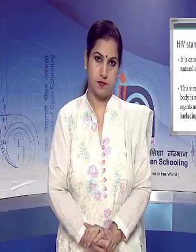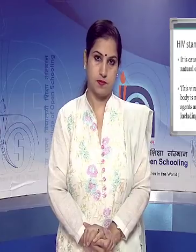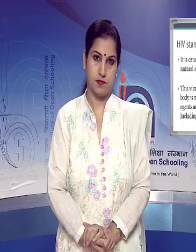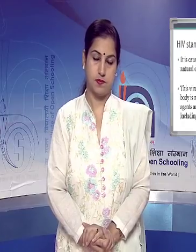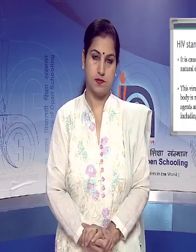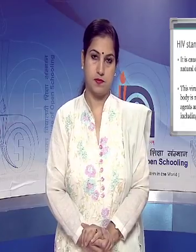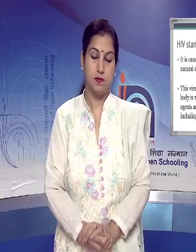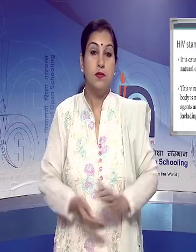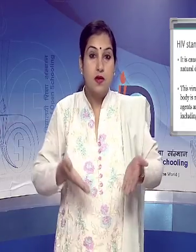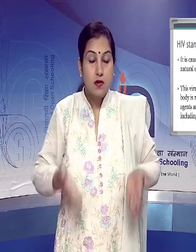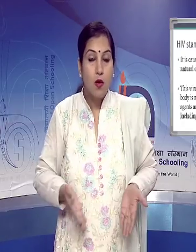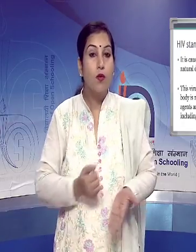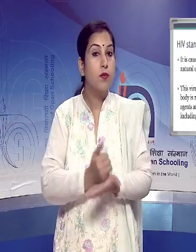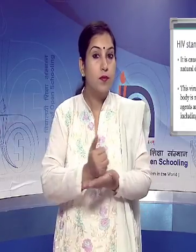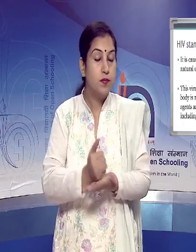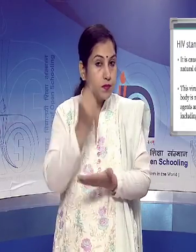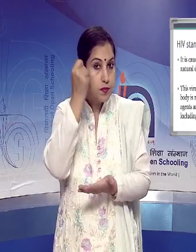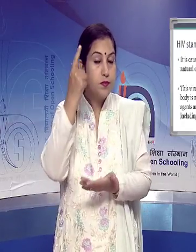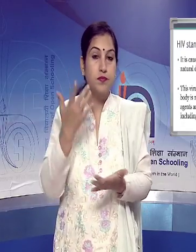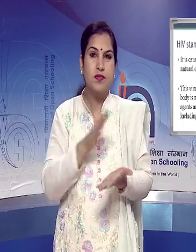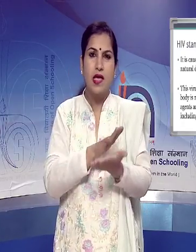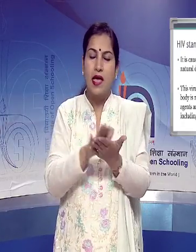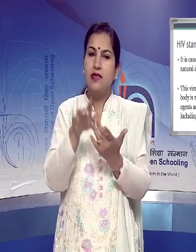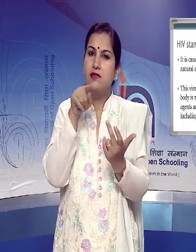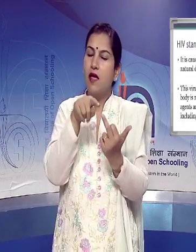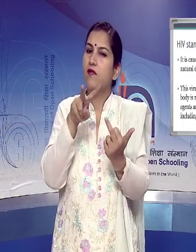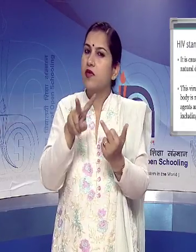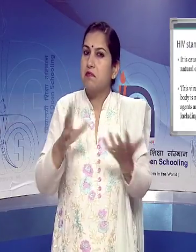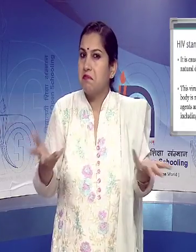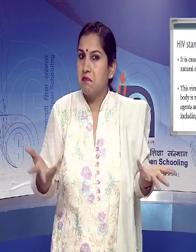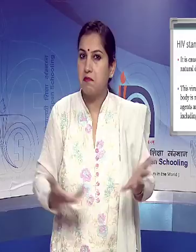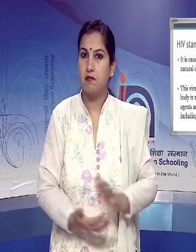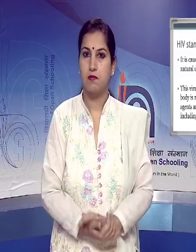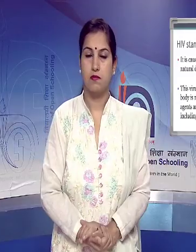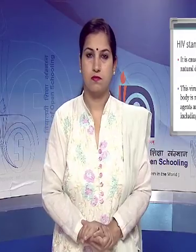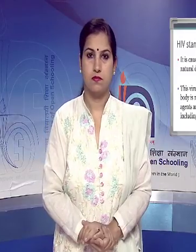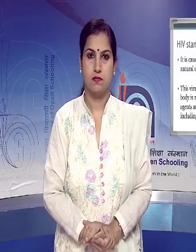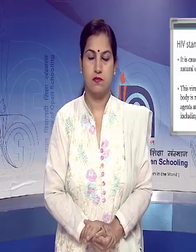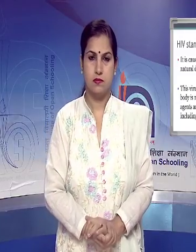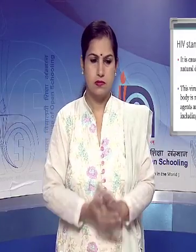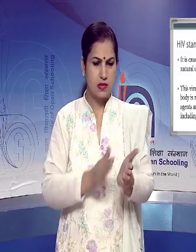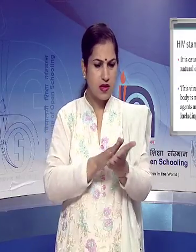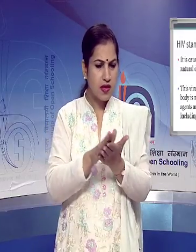Let's now understand HIV. What is HIV?